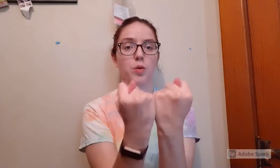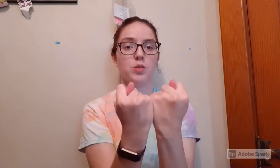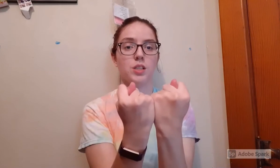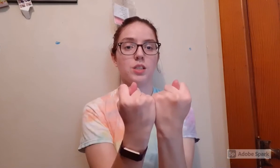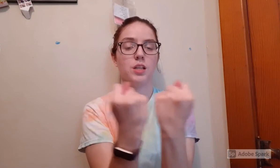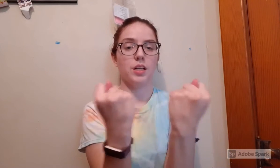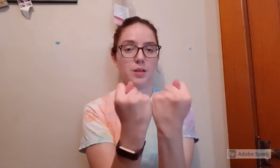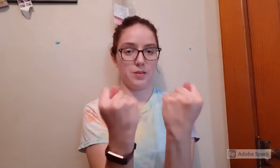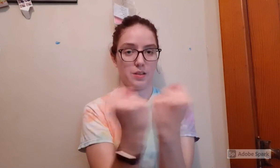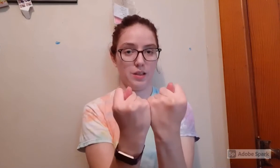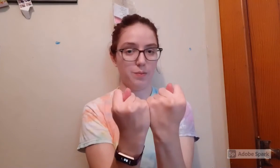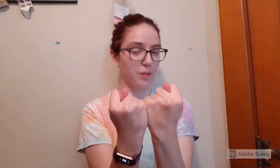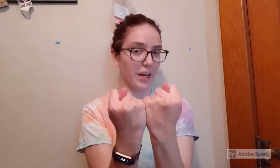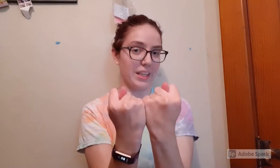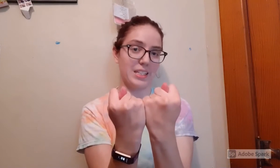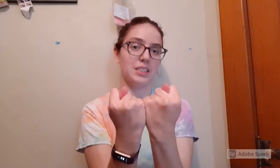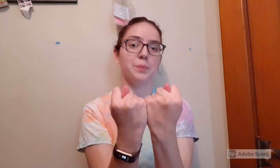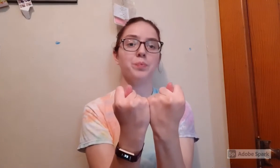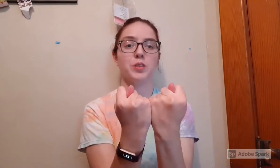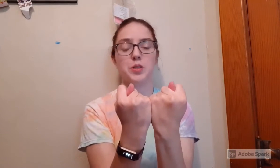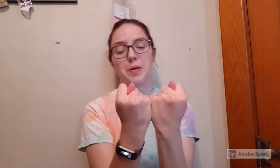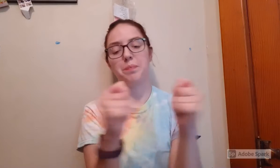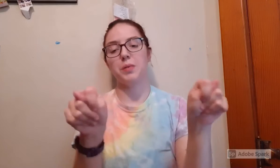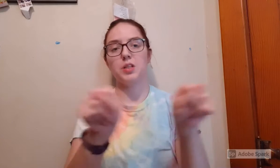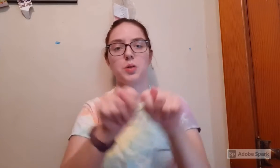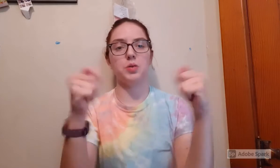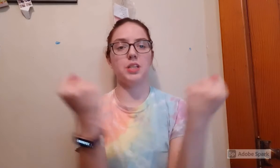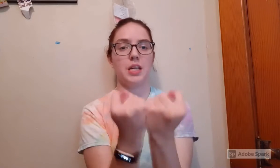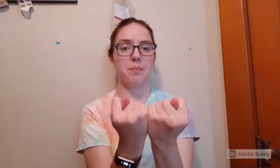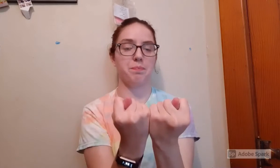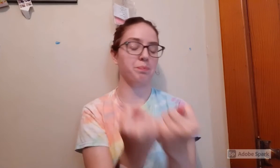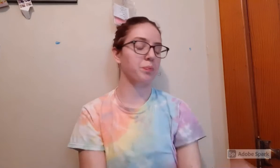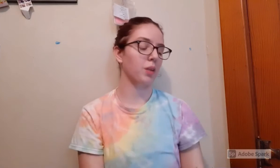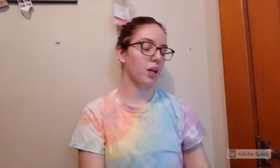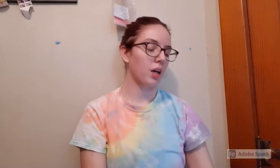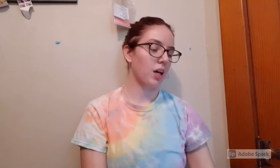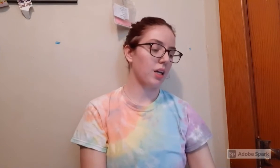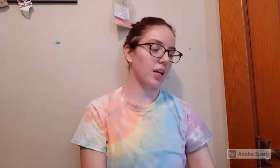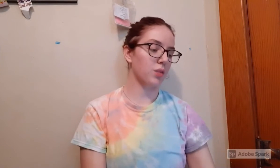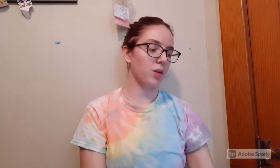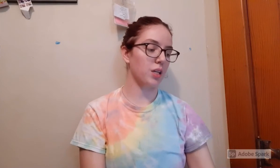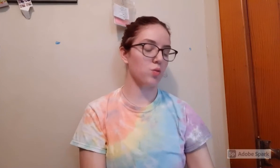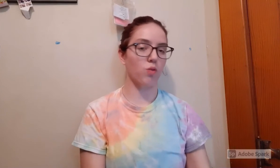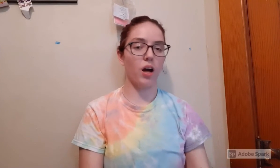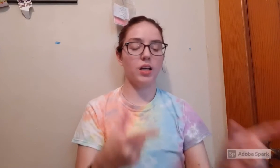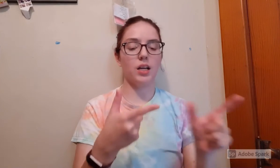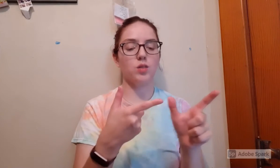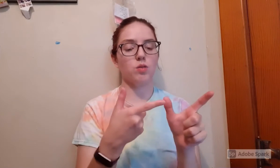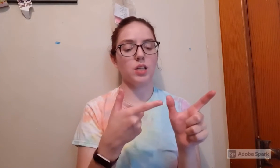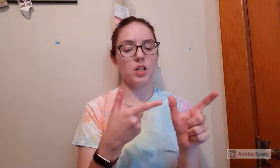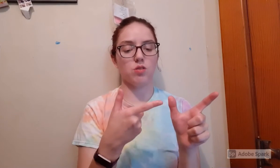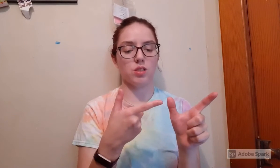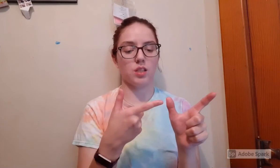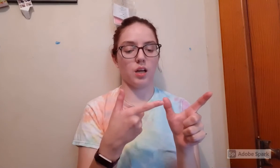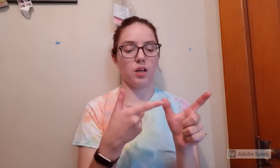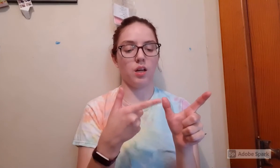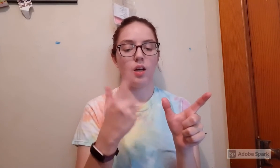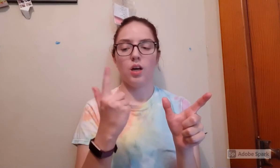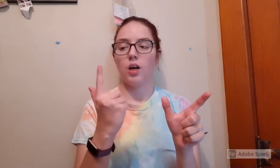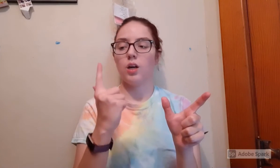motion like this. Excuse me. So team. Next one is run, and it's really interesting.